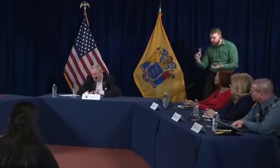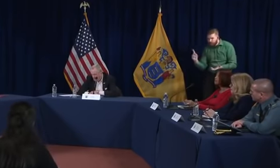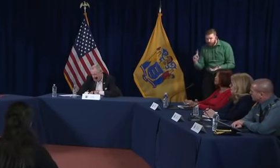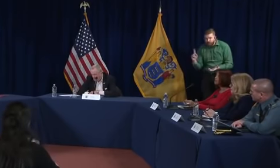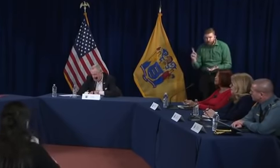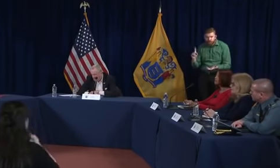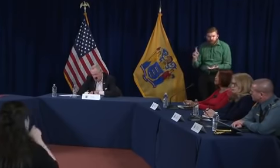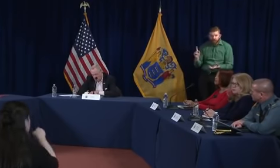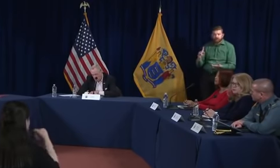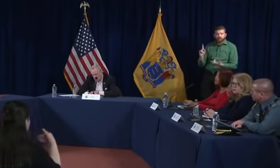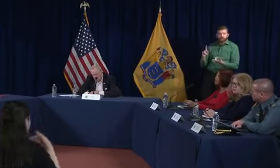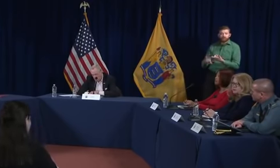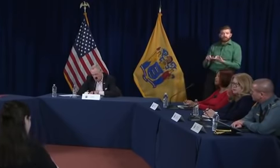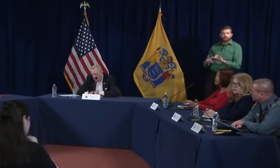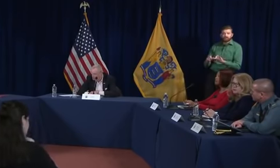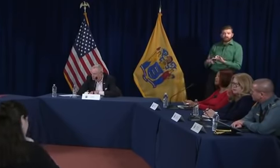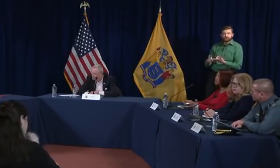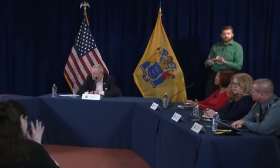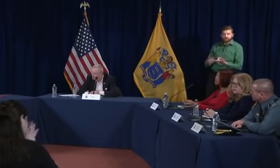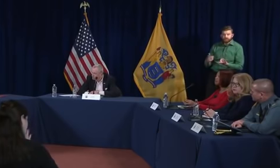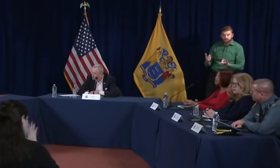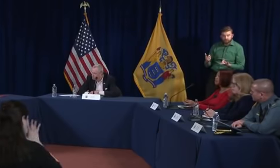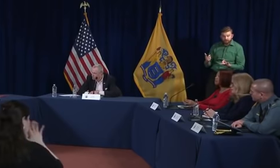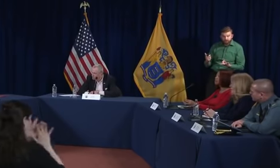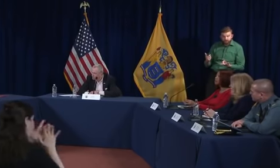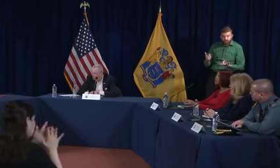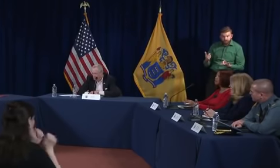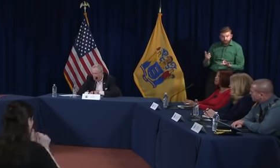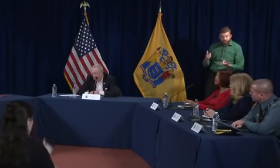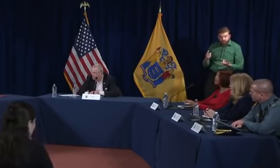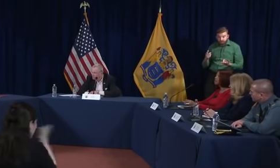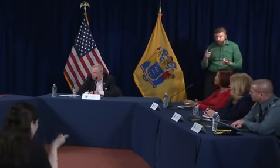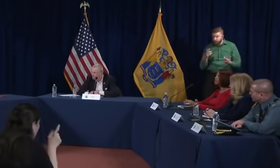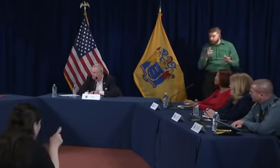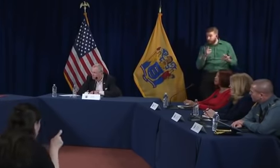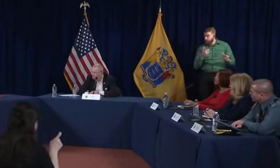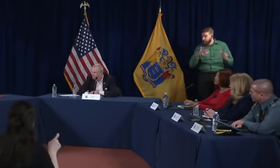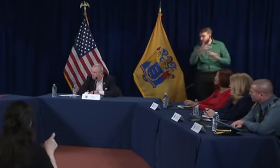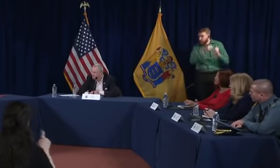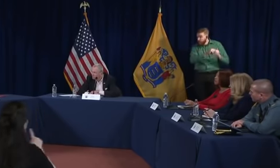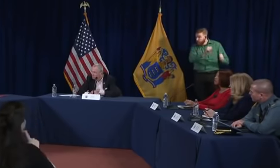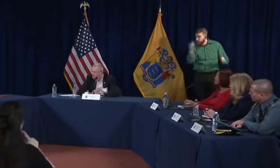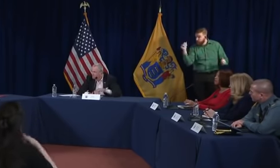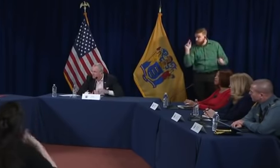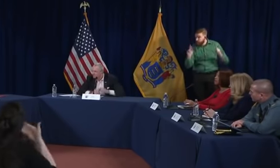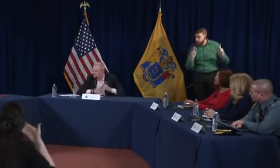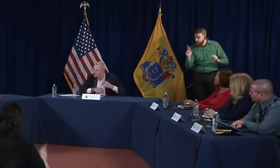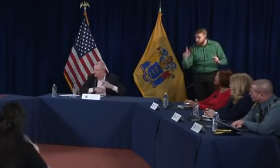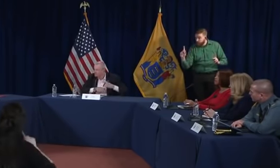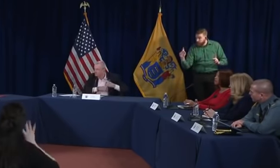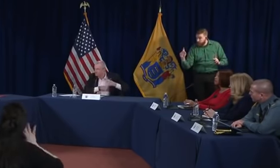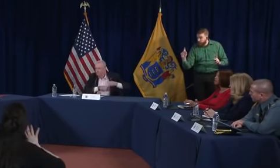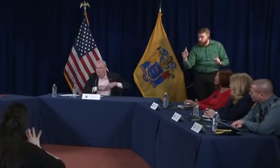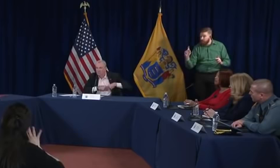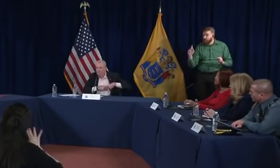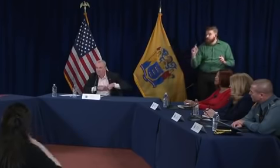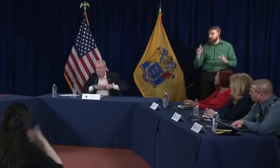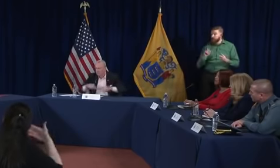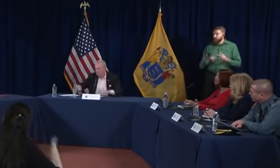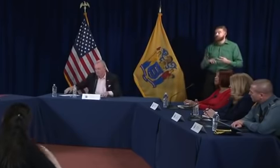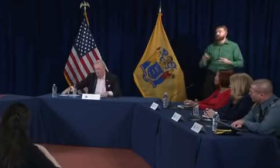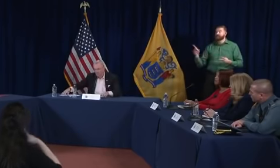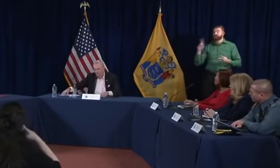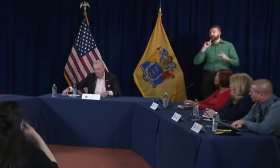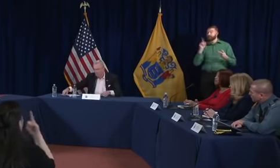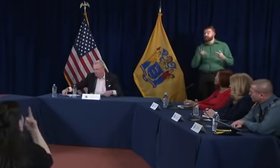whether they had exposure to others, or I mean, I that don't you have were the able to second identify? question. I can tell you one was from Essex and one